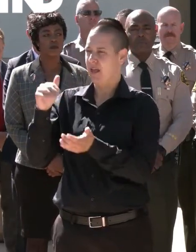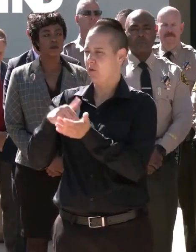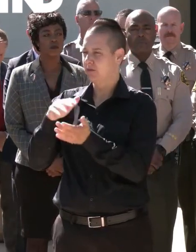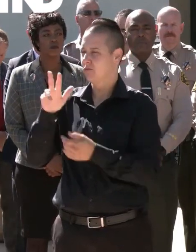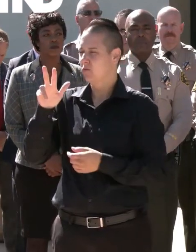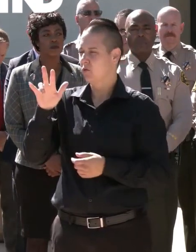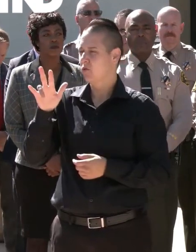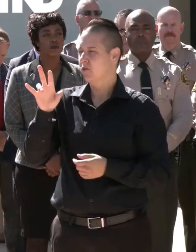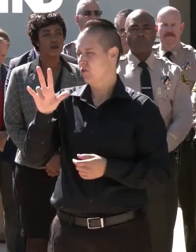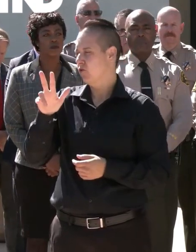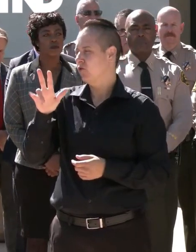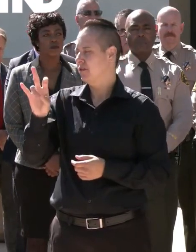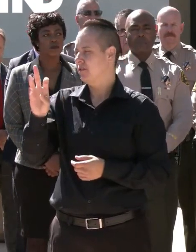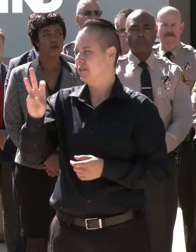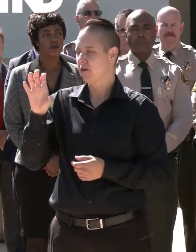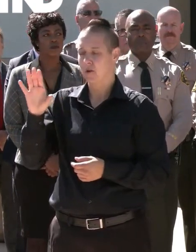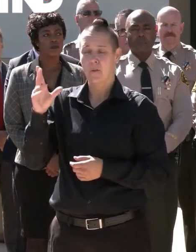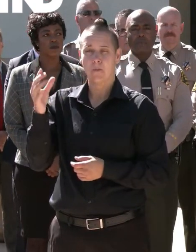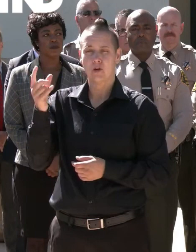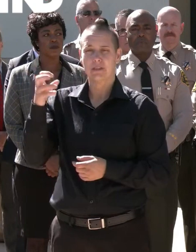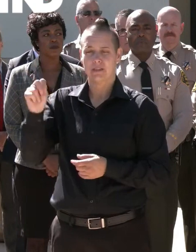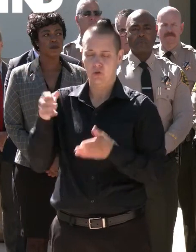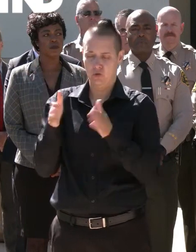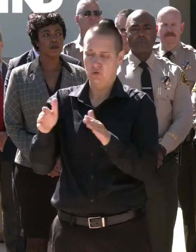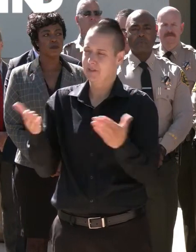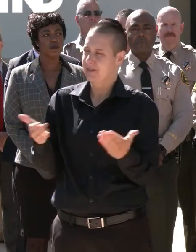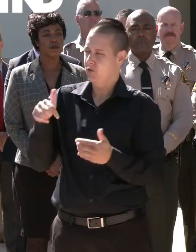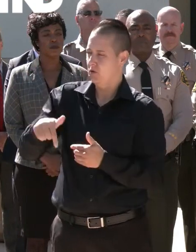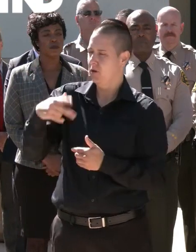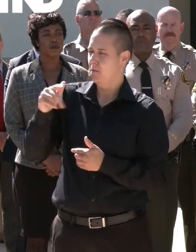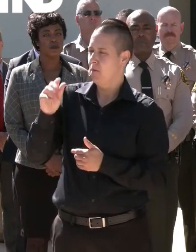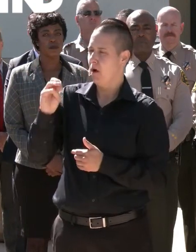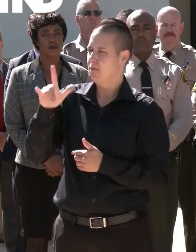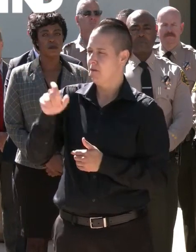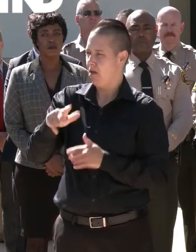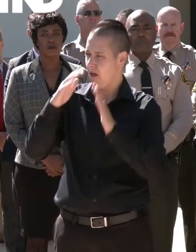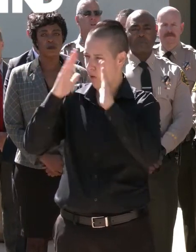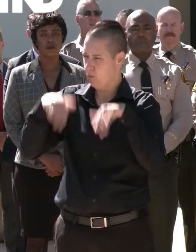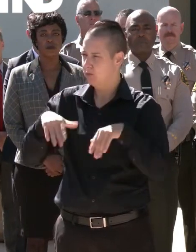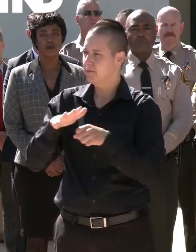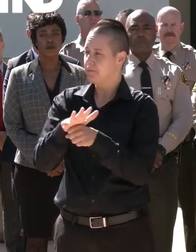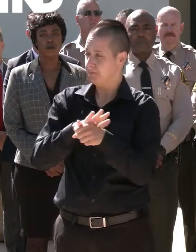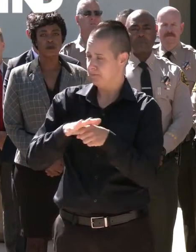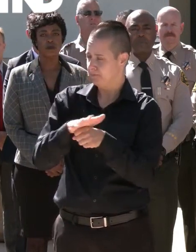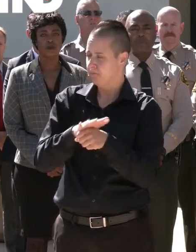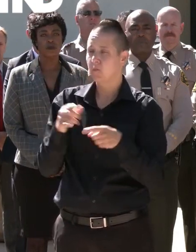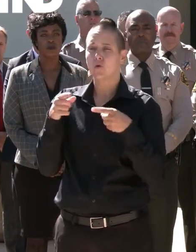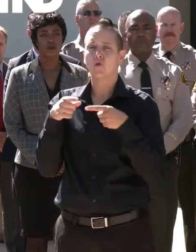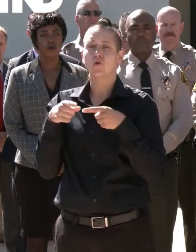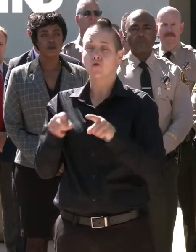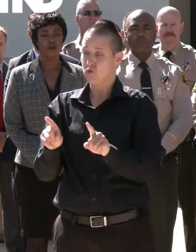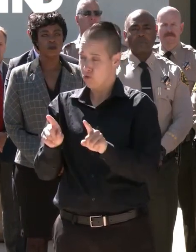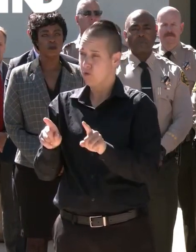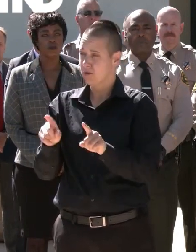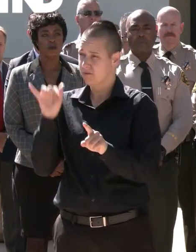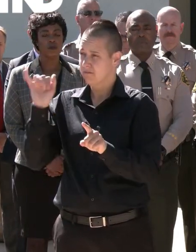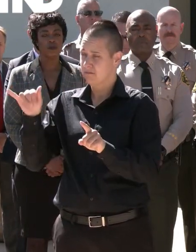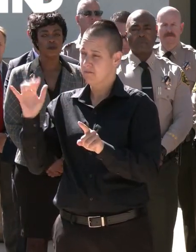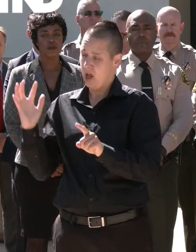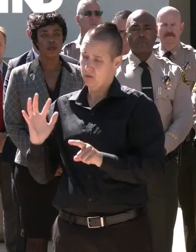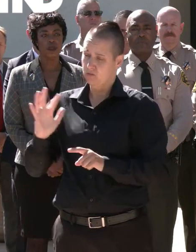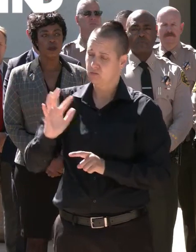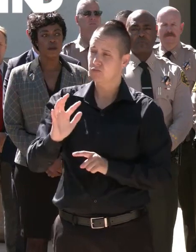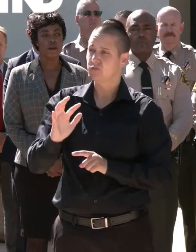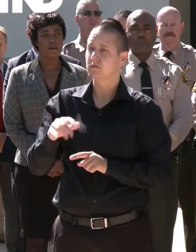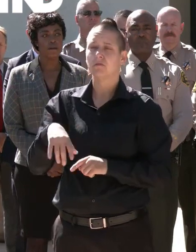37,600 block of Burrison Street here in the city of Palmdale. During that operation,